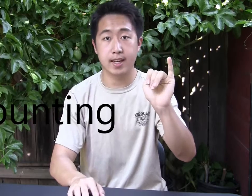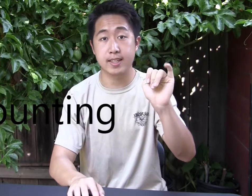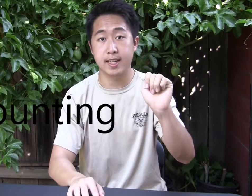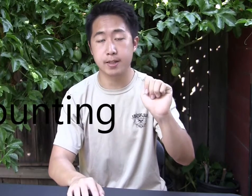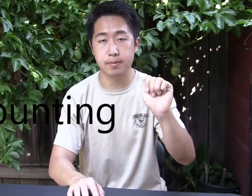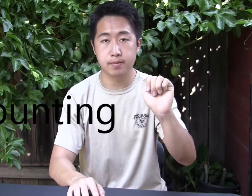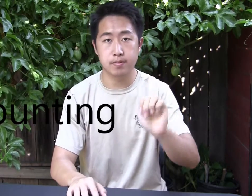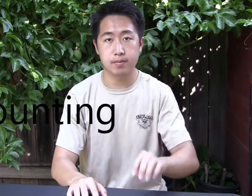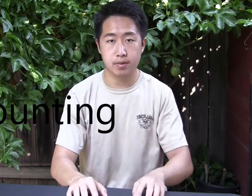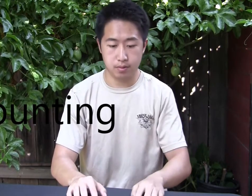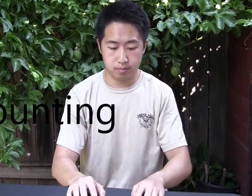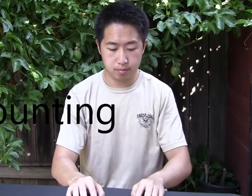10.